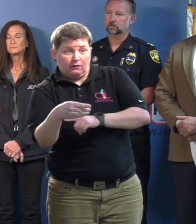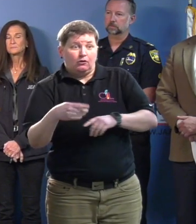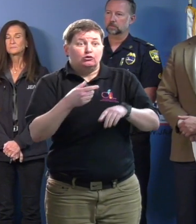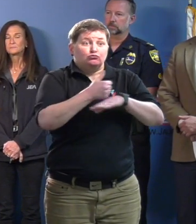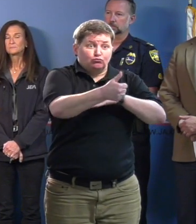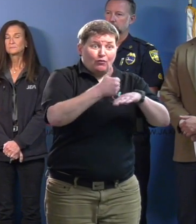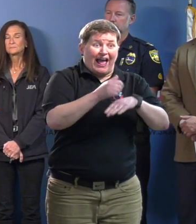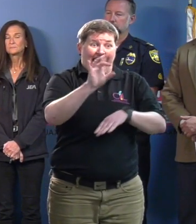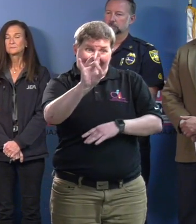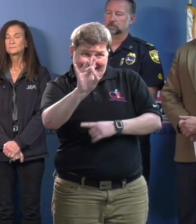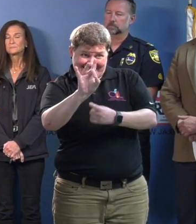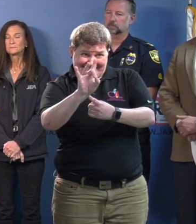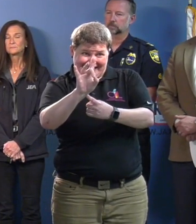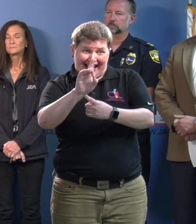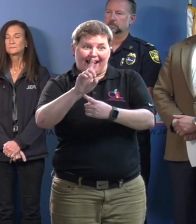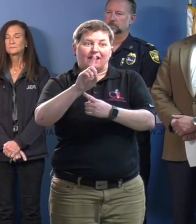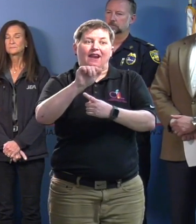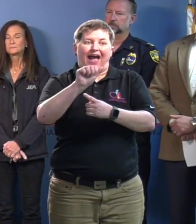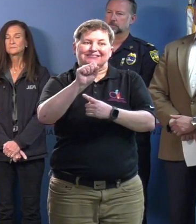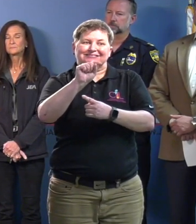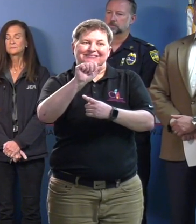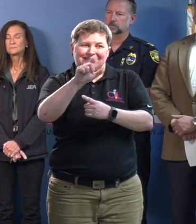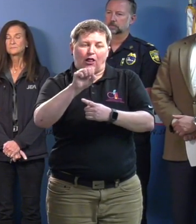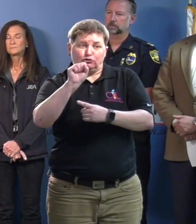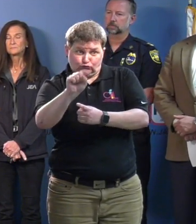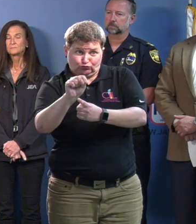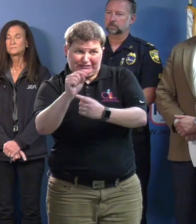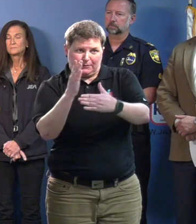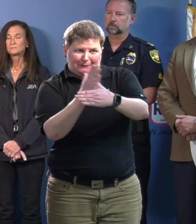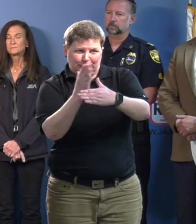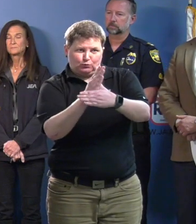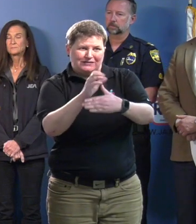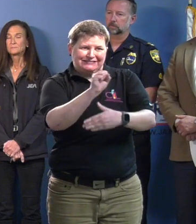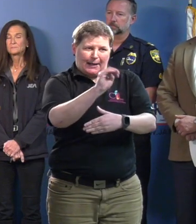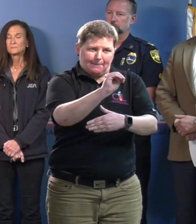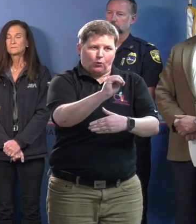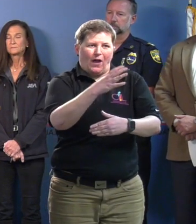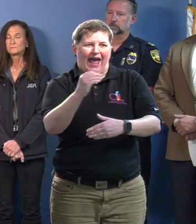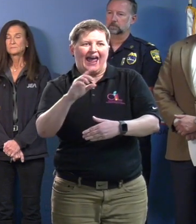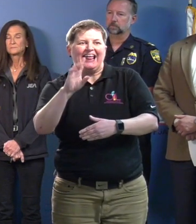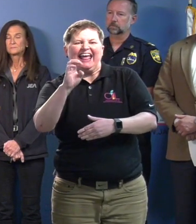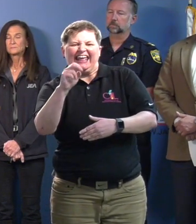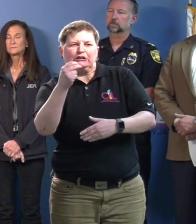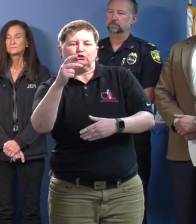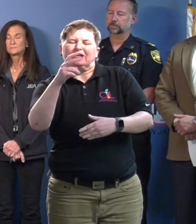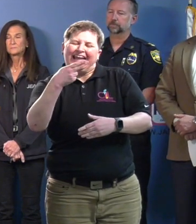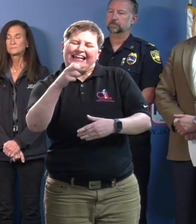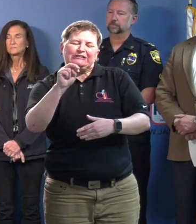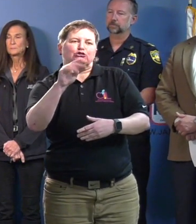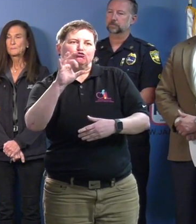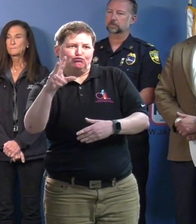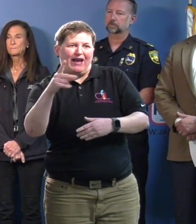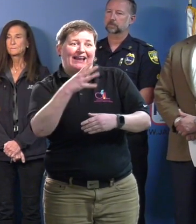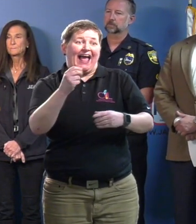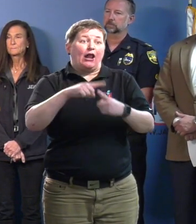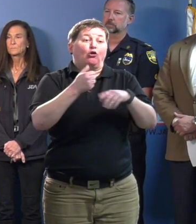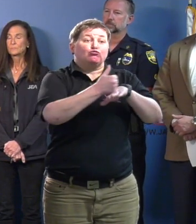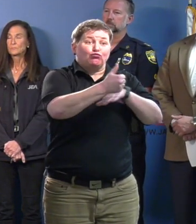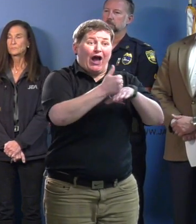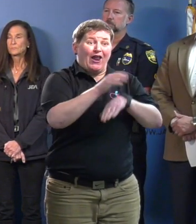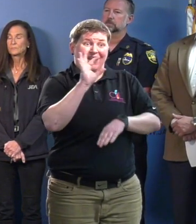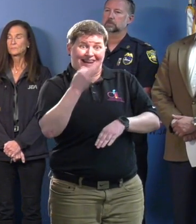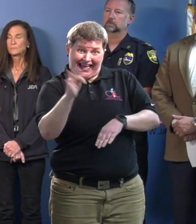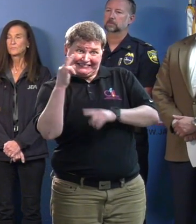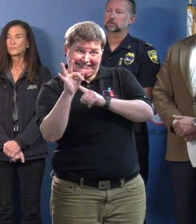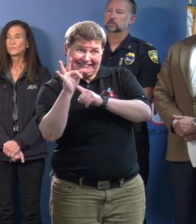Street between San Marco and Hendricks, and Route 19, Market Street between First and Orange near FSCJ